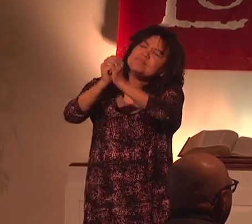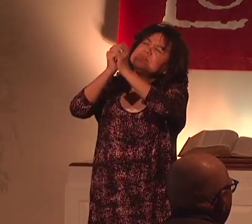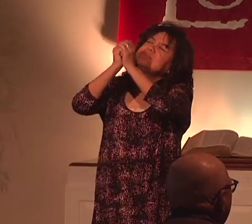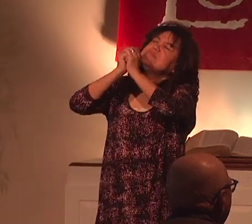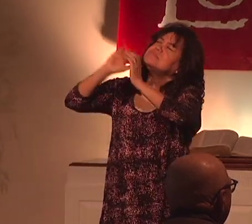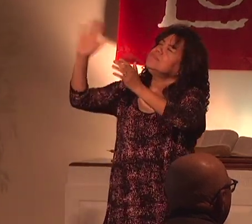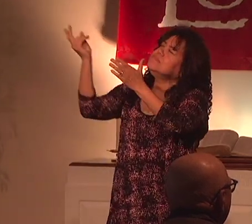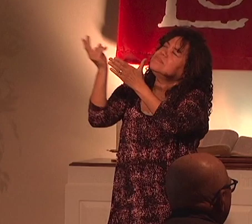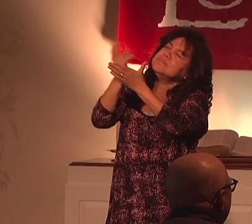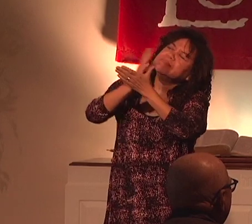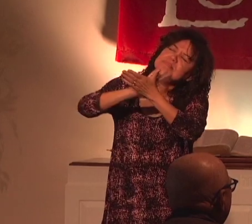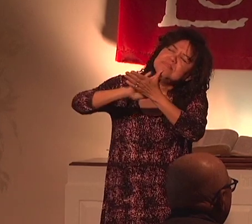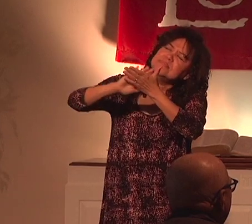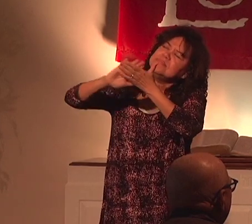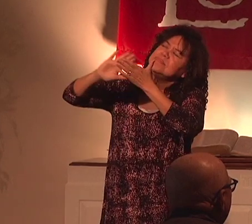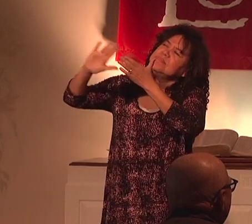holy name